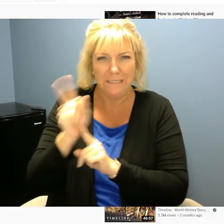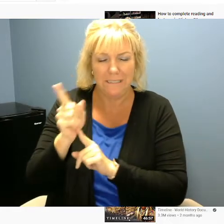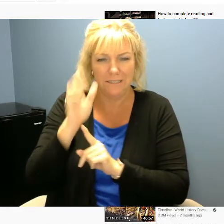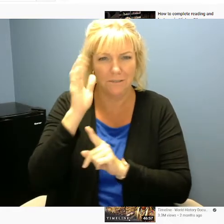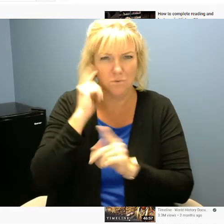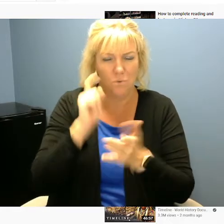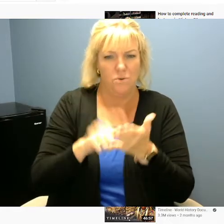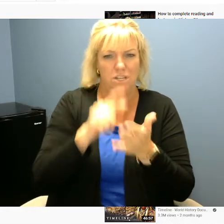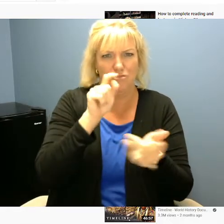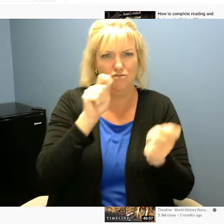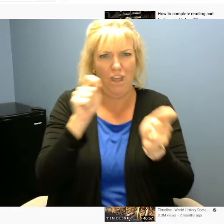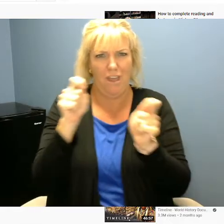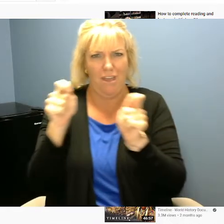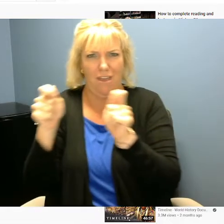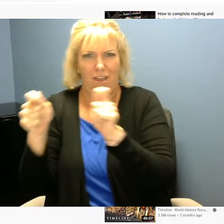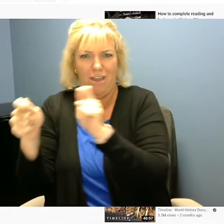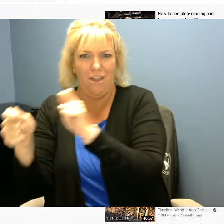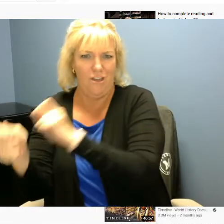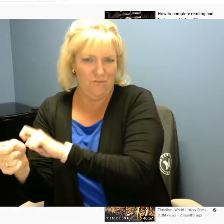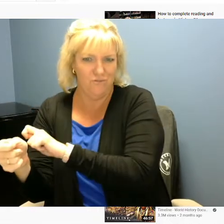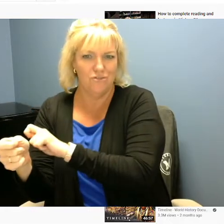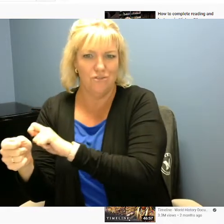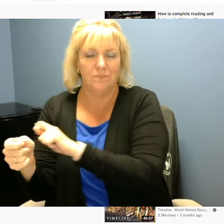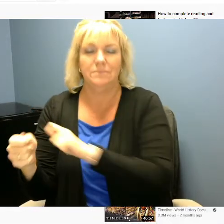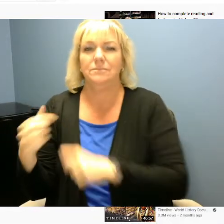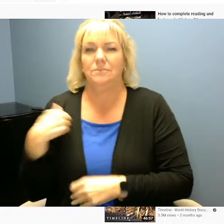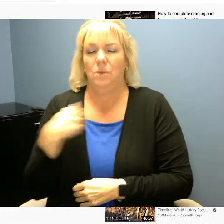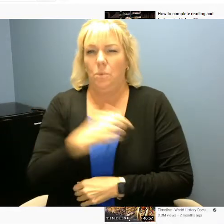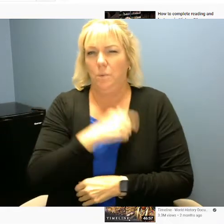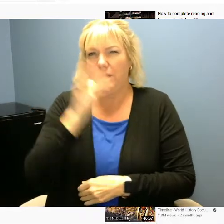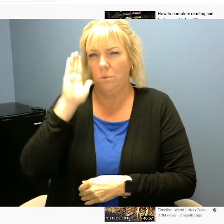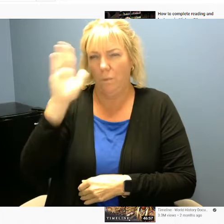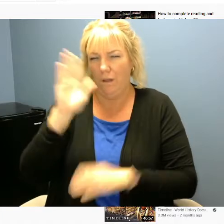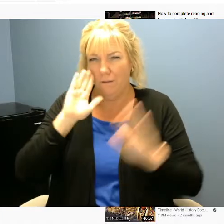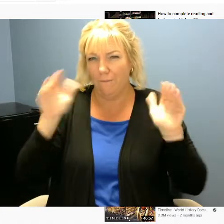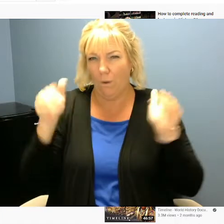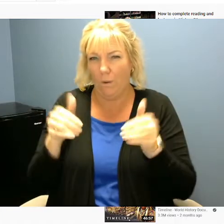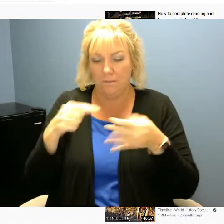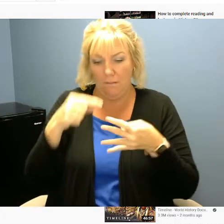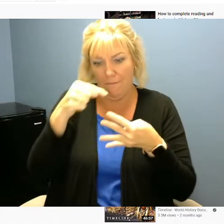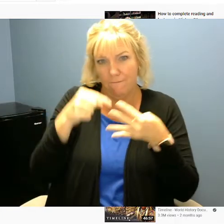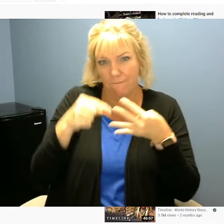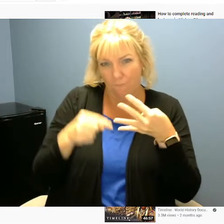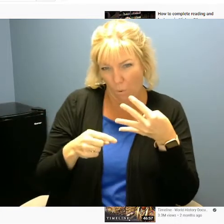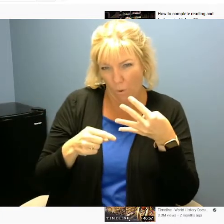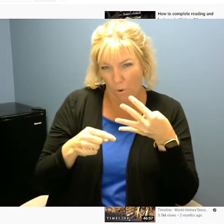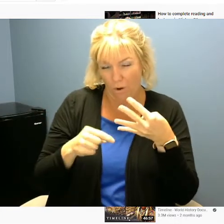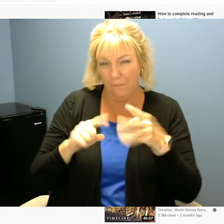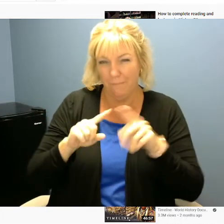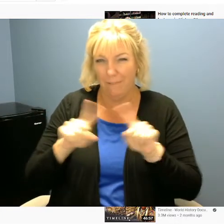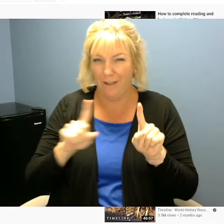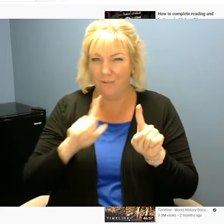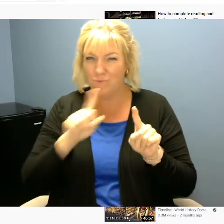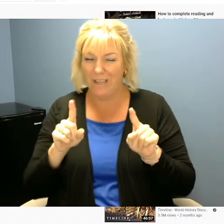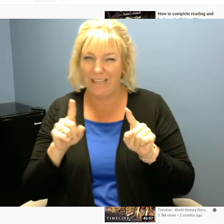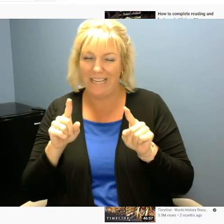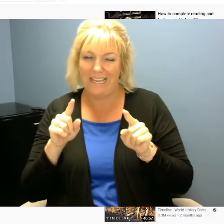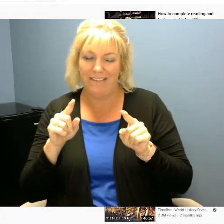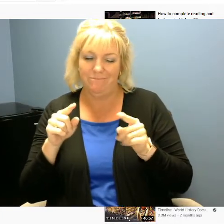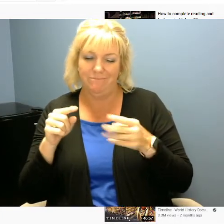turning points in it too. Um, Looking at three things here. Well, there's four things, but kind of